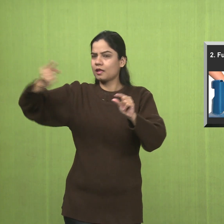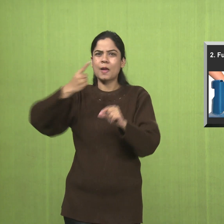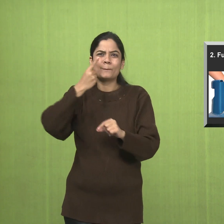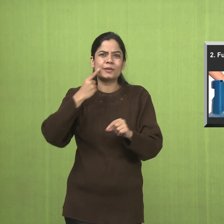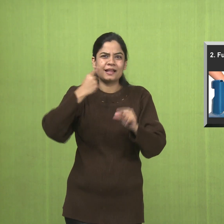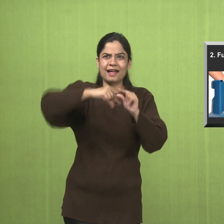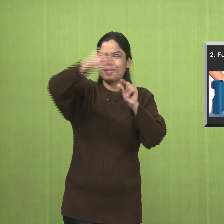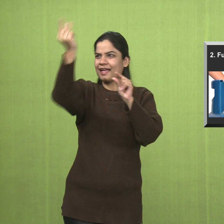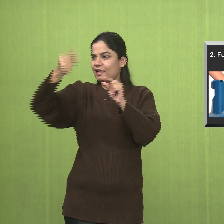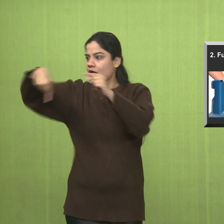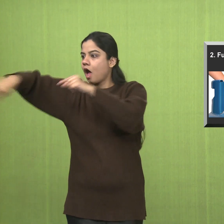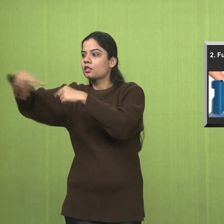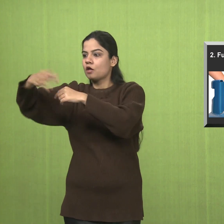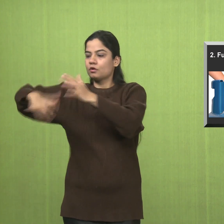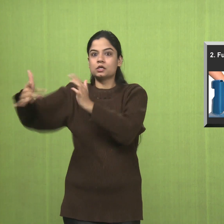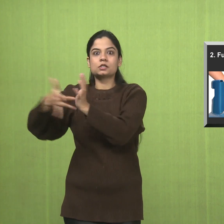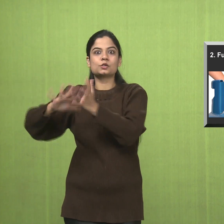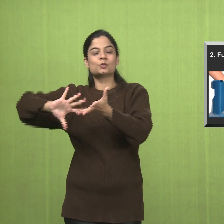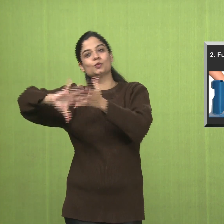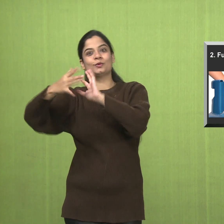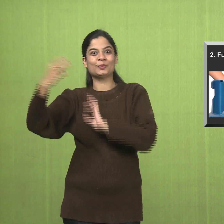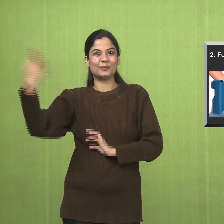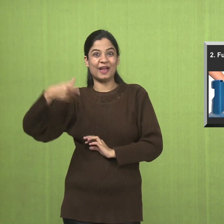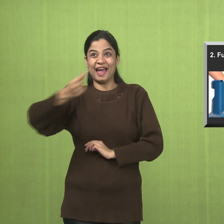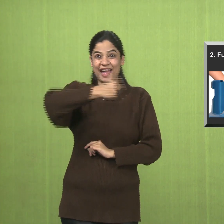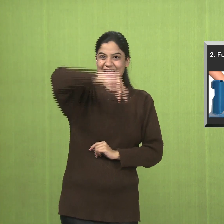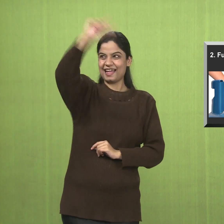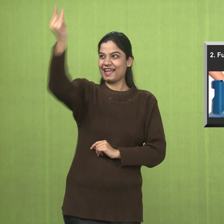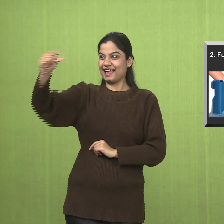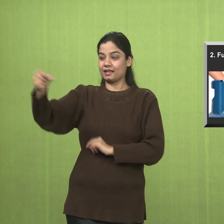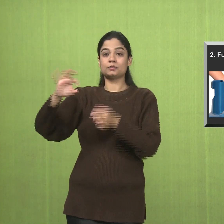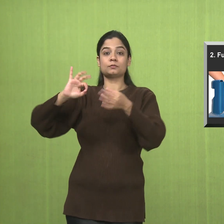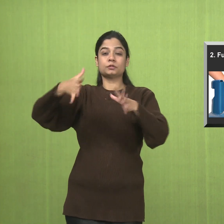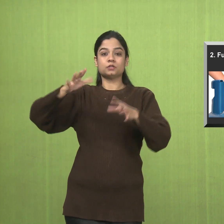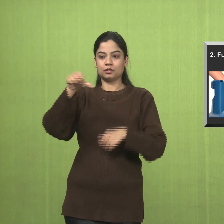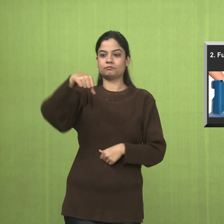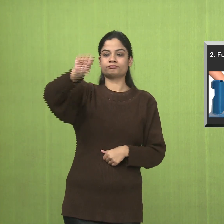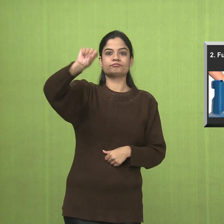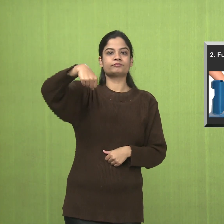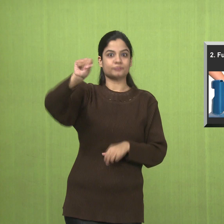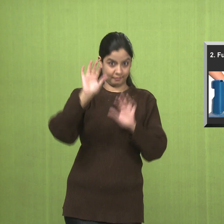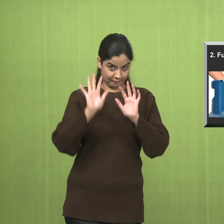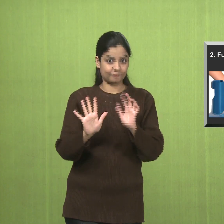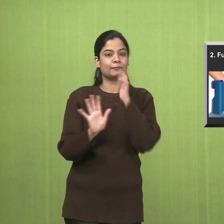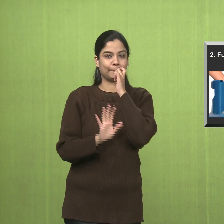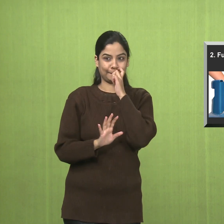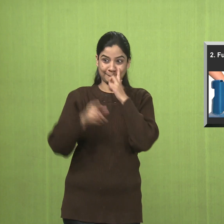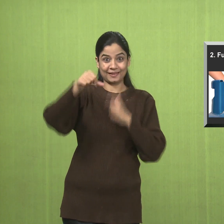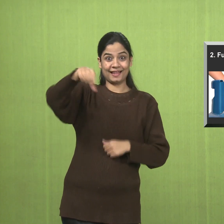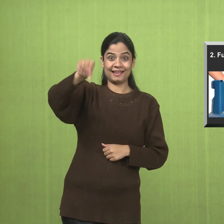Now we are having pipelines as well. New technologies coming up. So we should always switch it